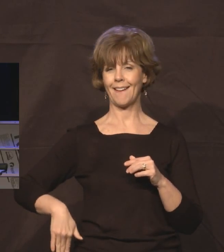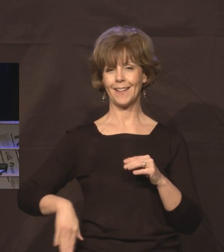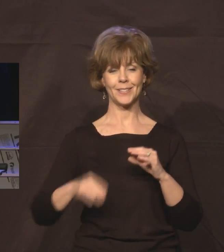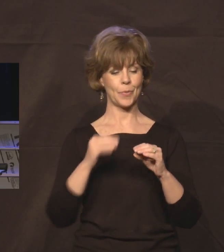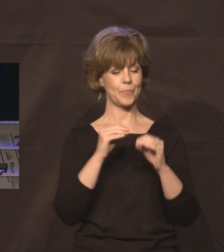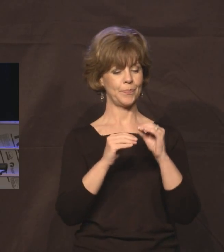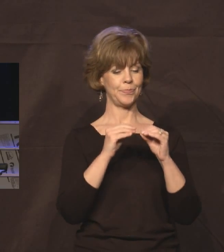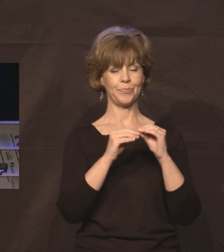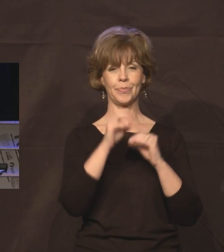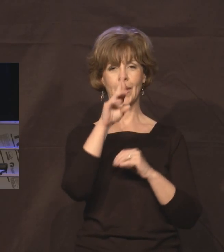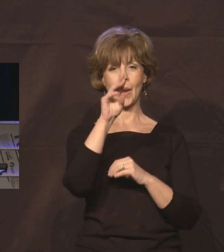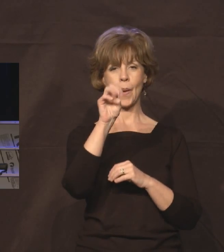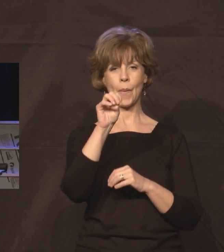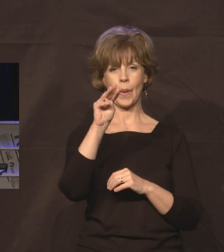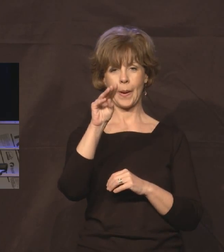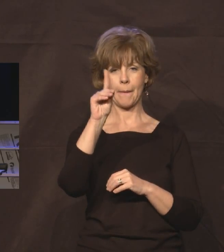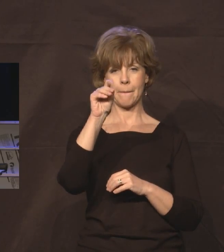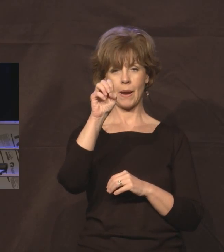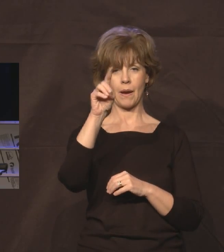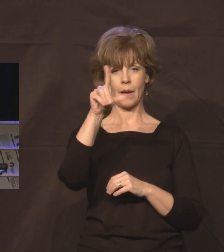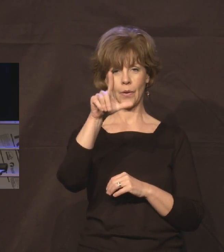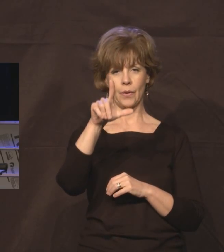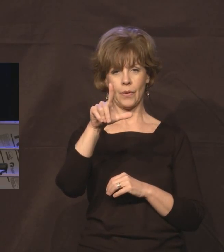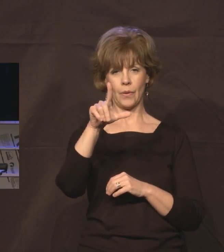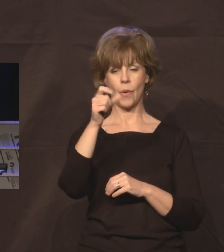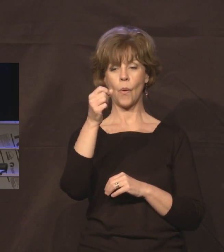In fact, it's never too late to build fresh and new.